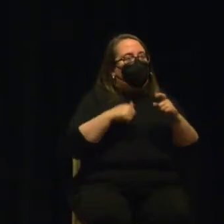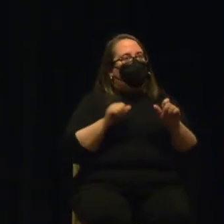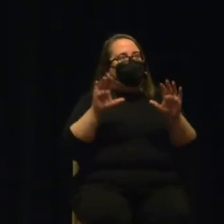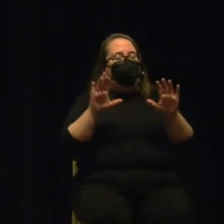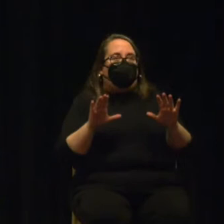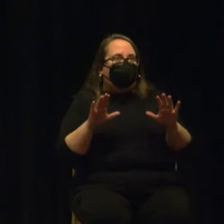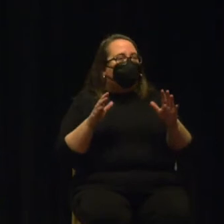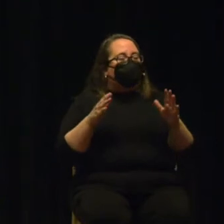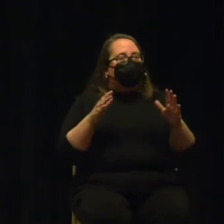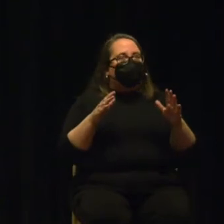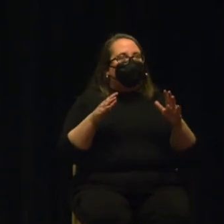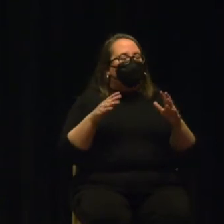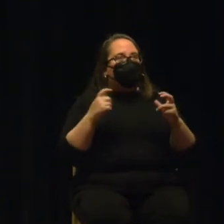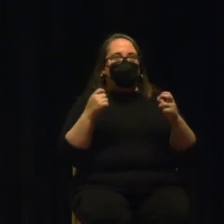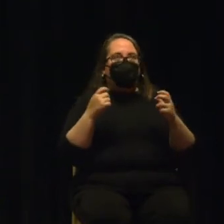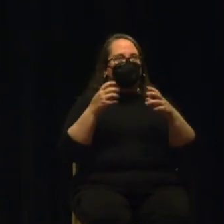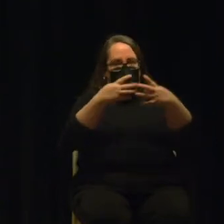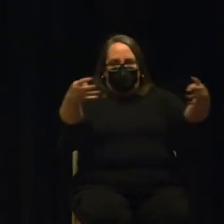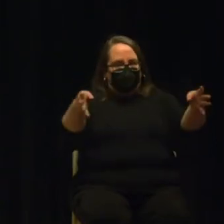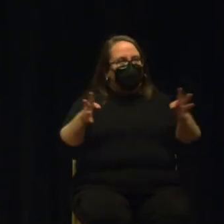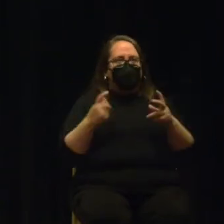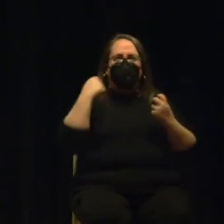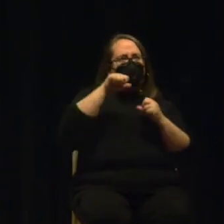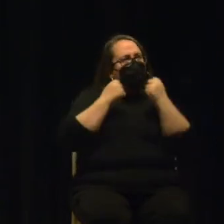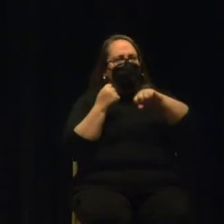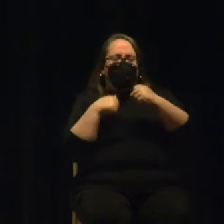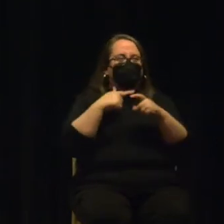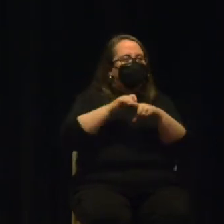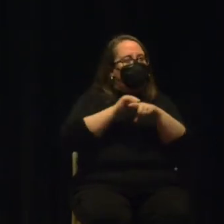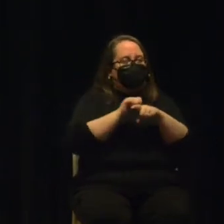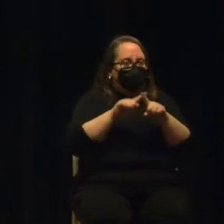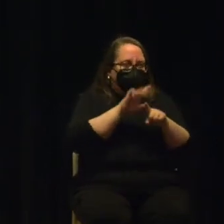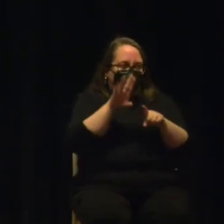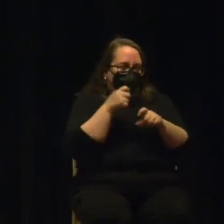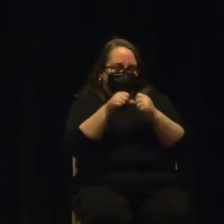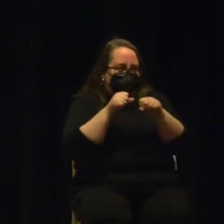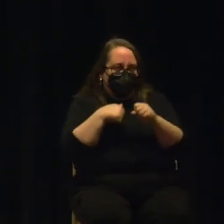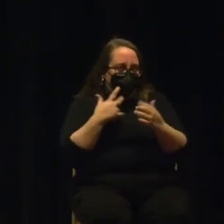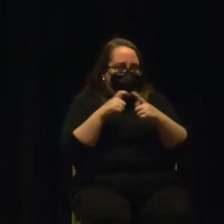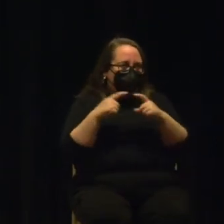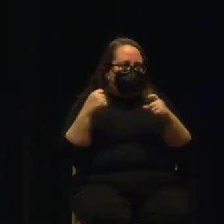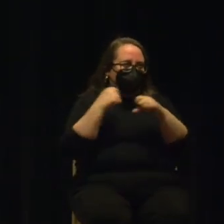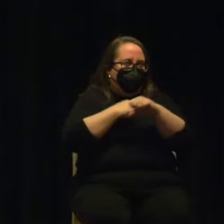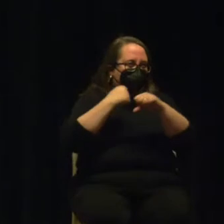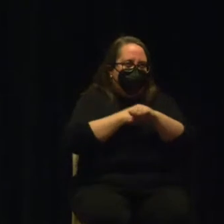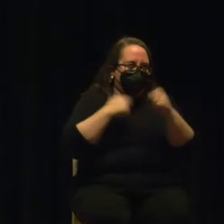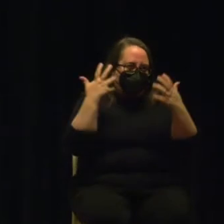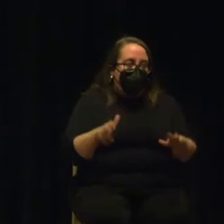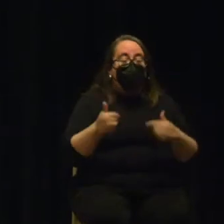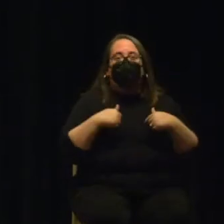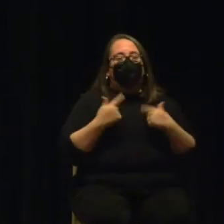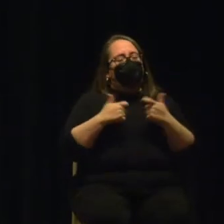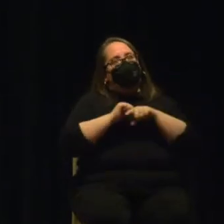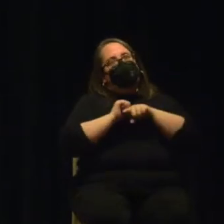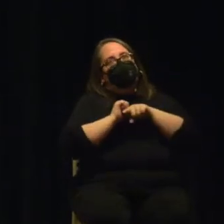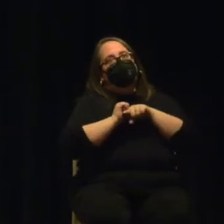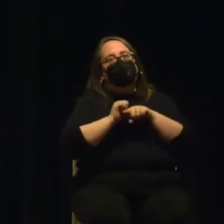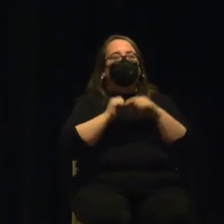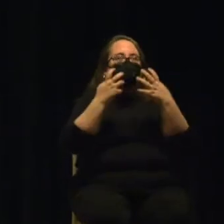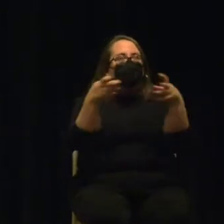has any fights. And that's literally, my older brother was like, yeah, I gotta go to boxing practice. But he was like, I don't want to fight any matches. I just want to go and